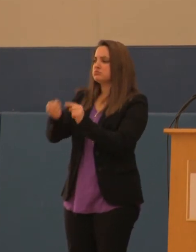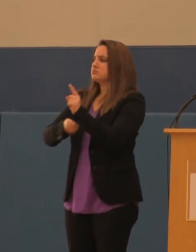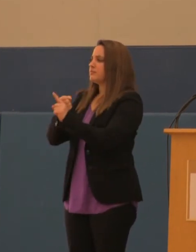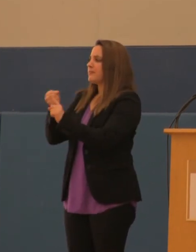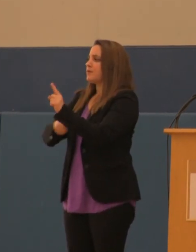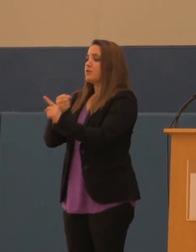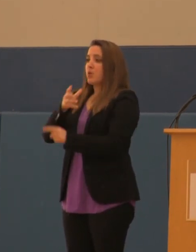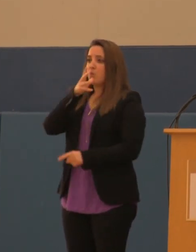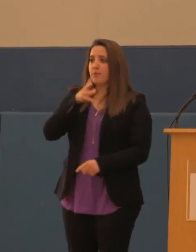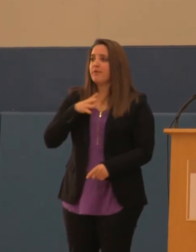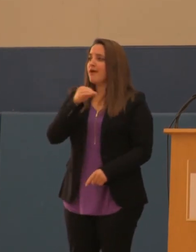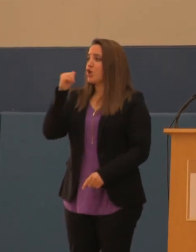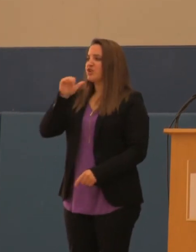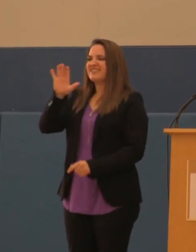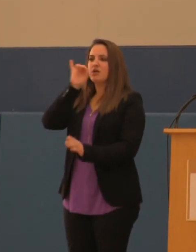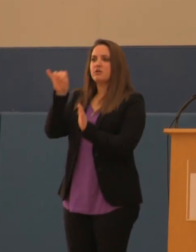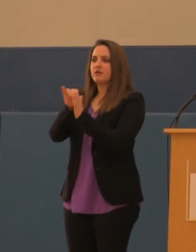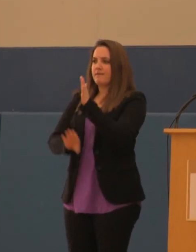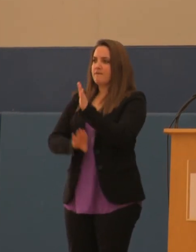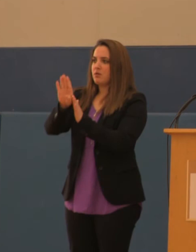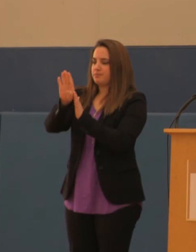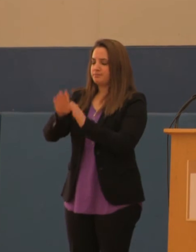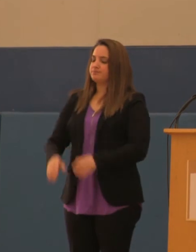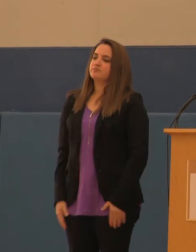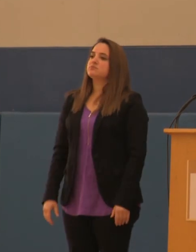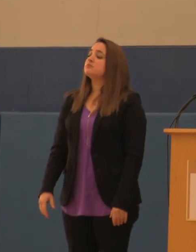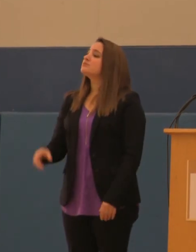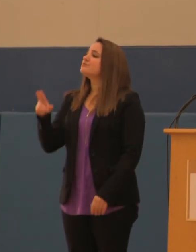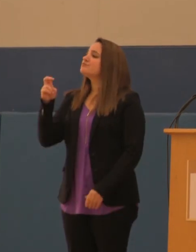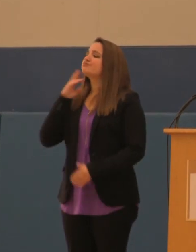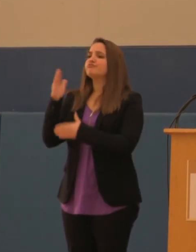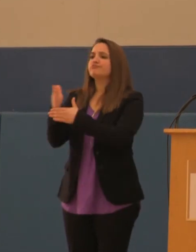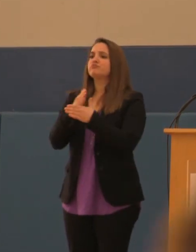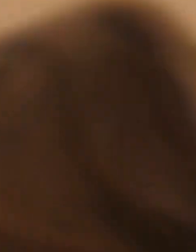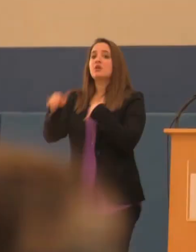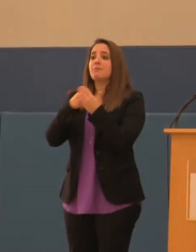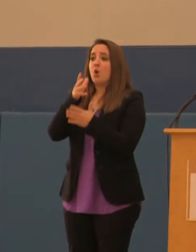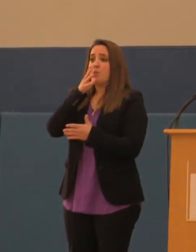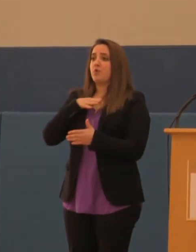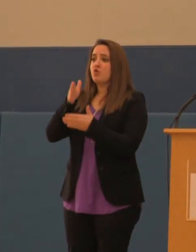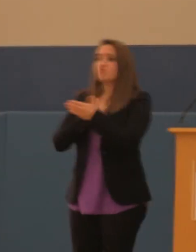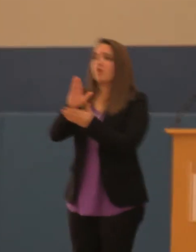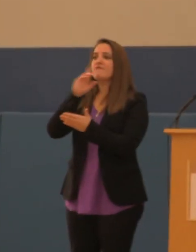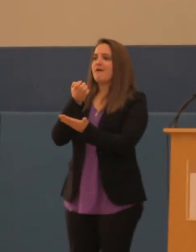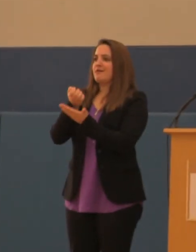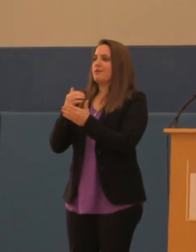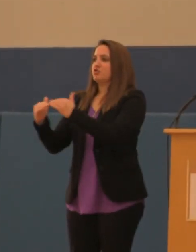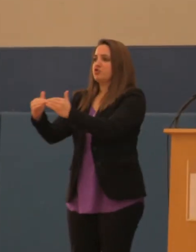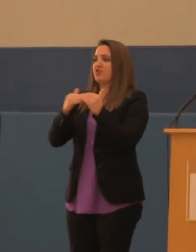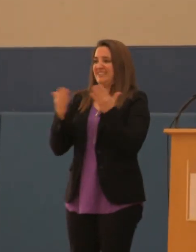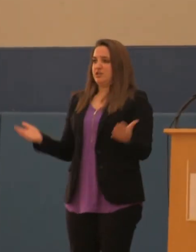girls' identity development. She is here today to share insight on a woman's right to economic justice